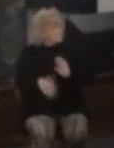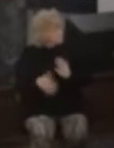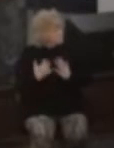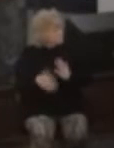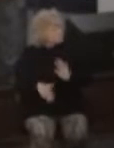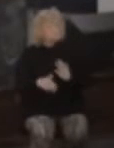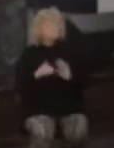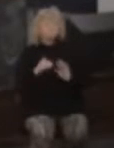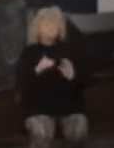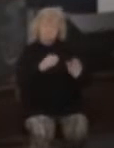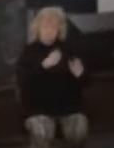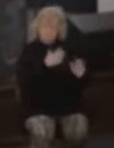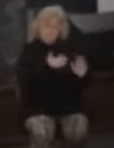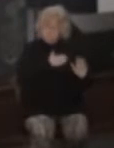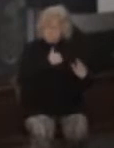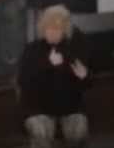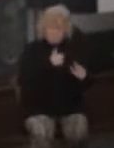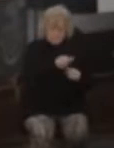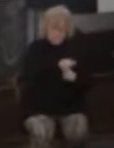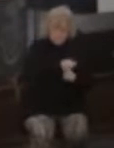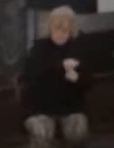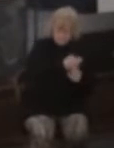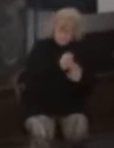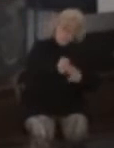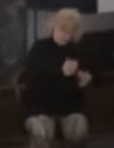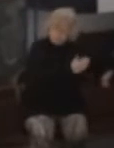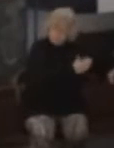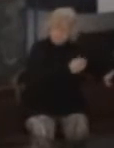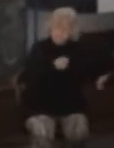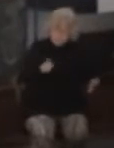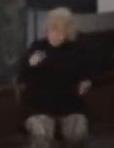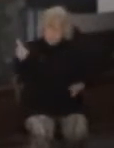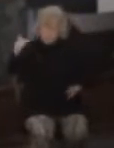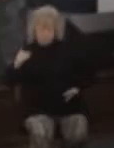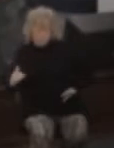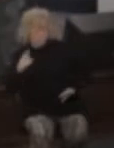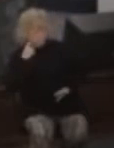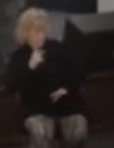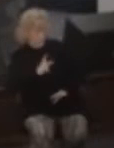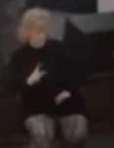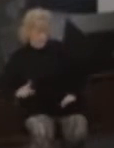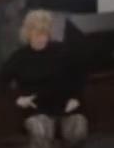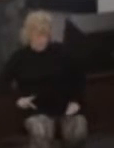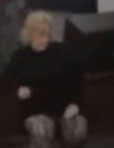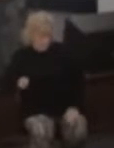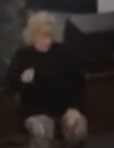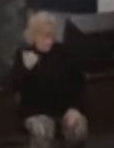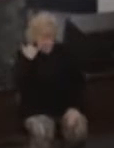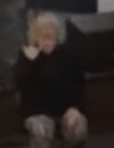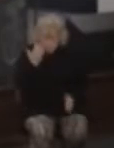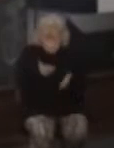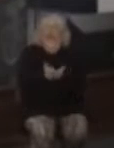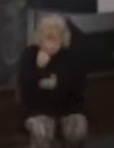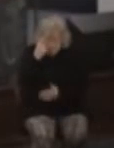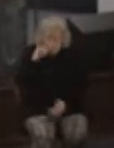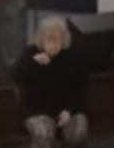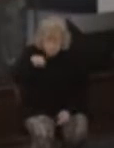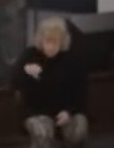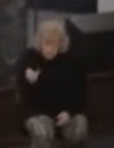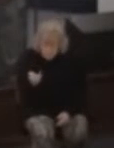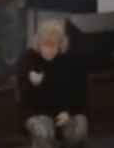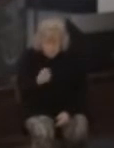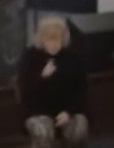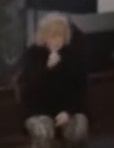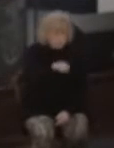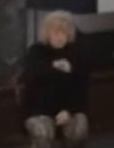throne. Talk about committed friendships. Once again, if anyone had a right to be jealous of David, it would have been